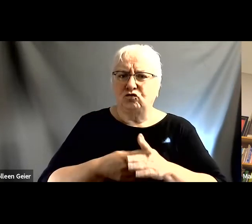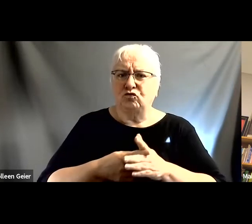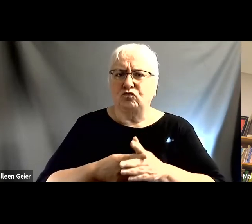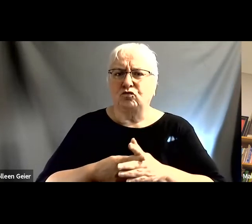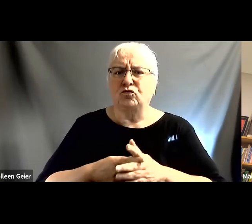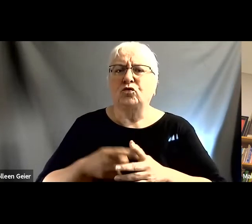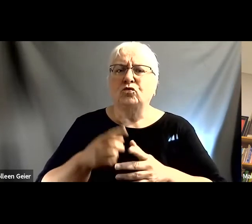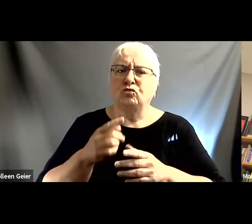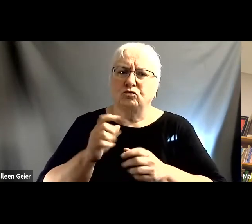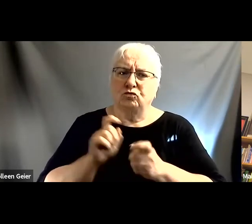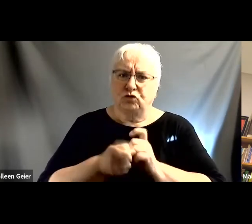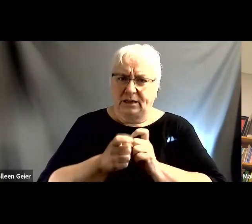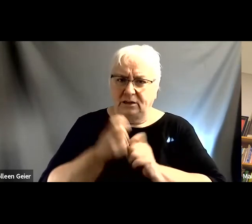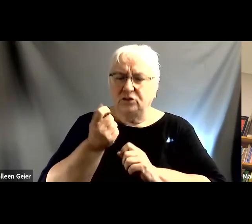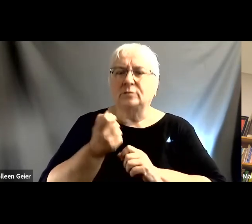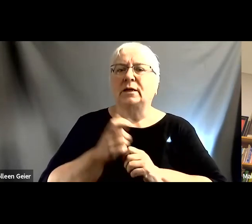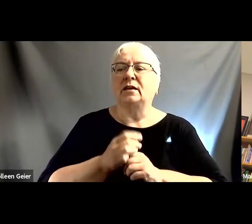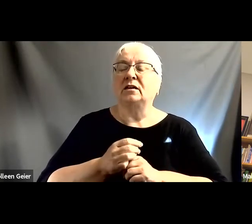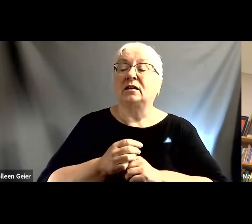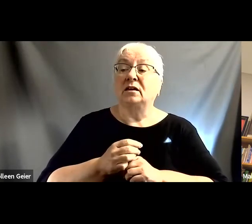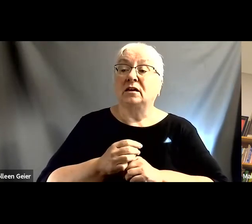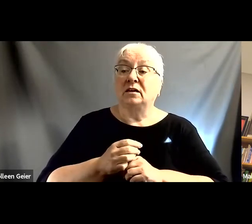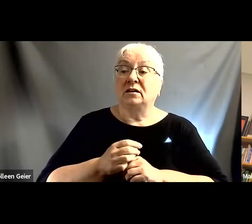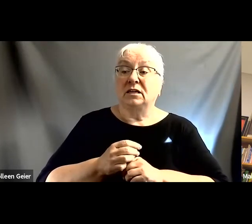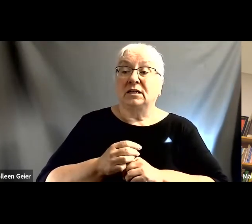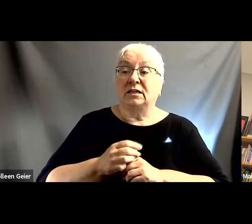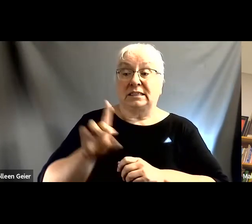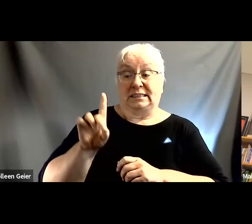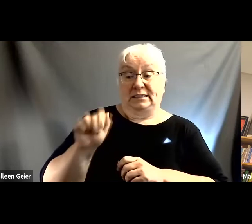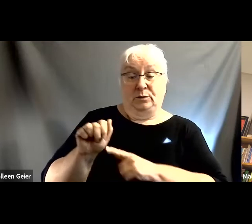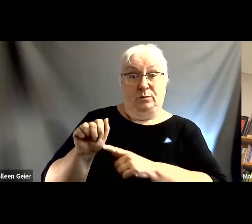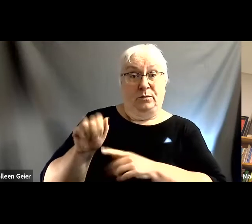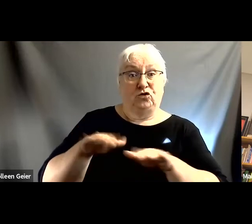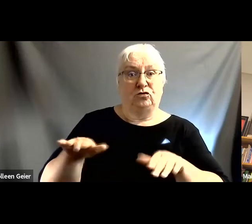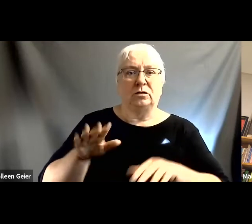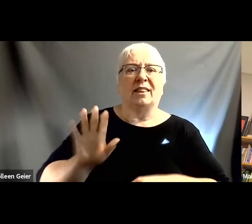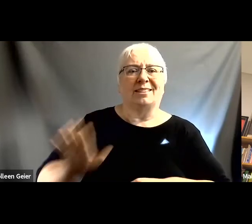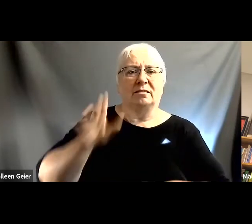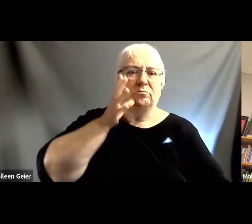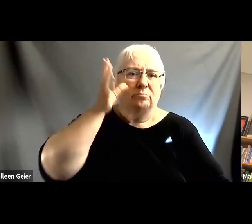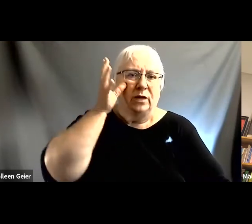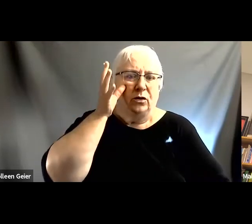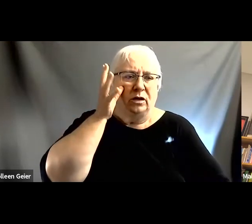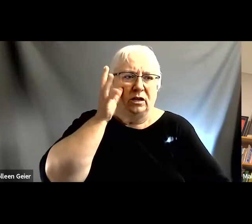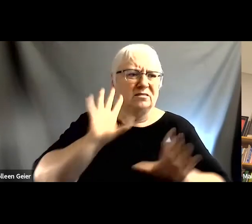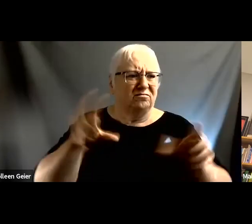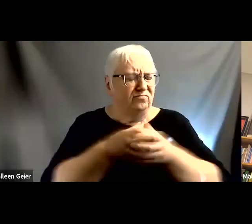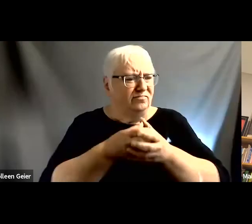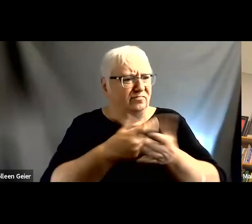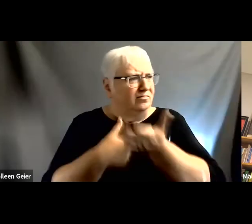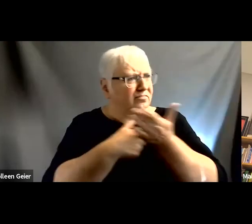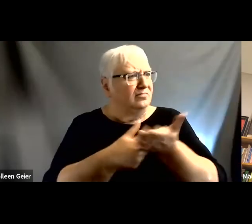of those children who were affected, they got together and they said that there needs to be some kind of